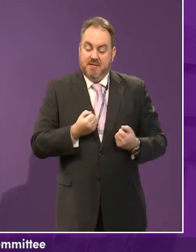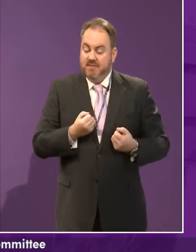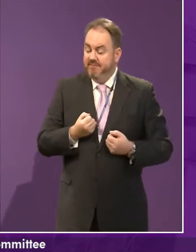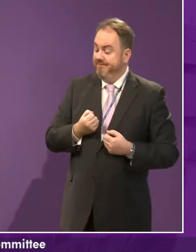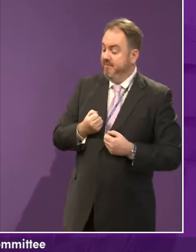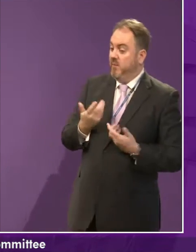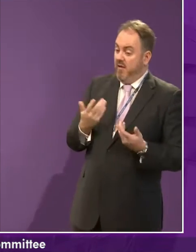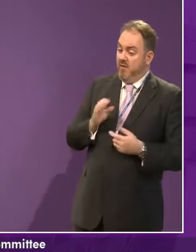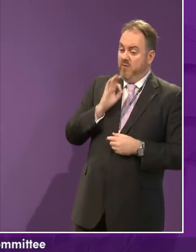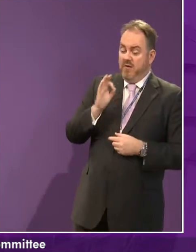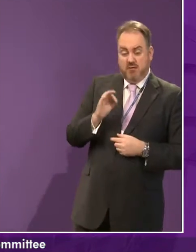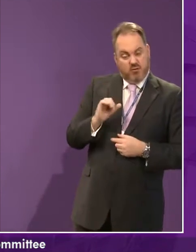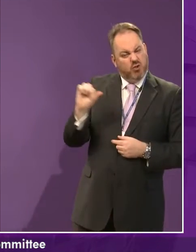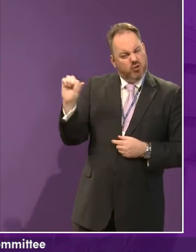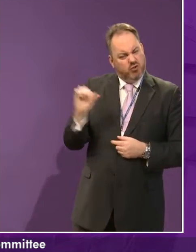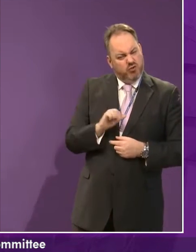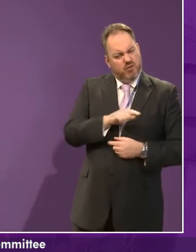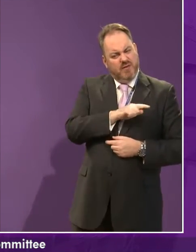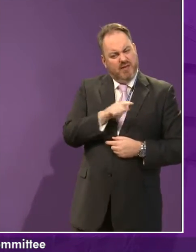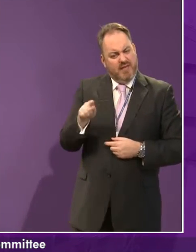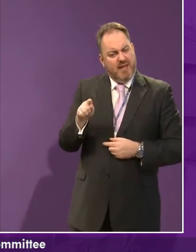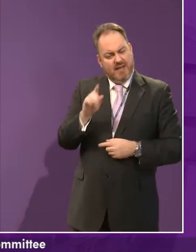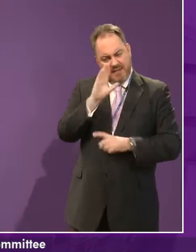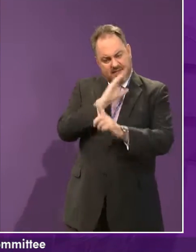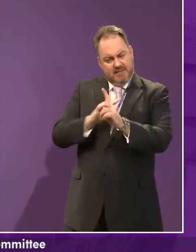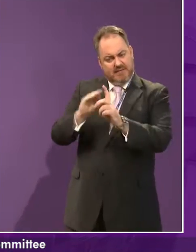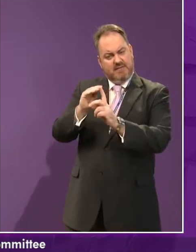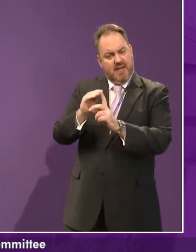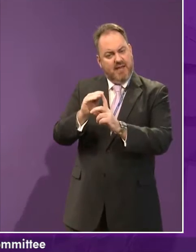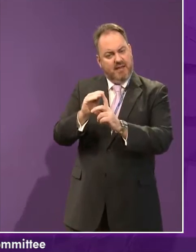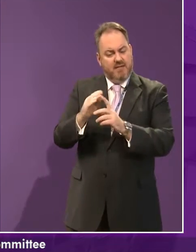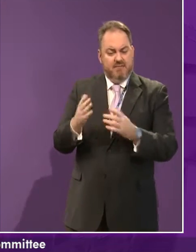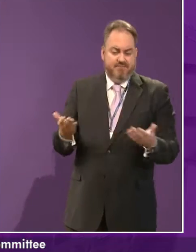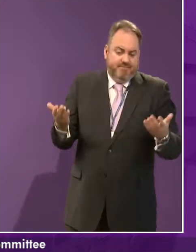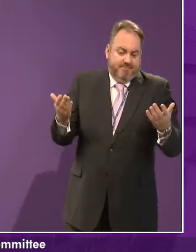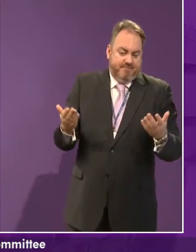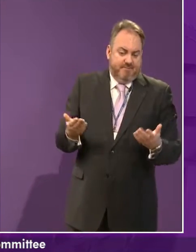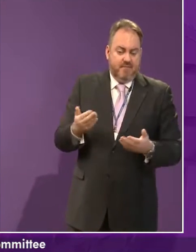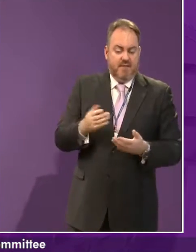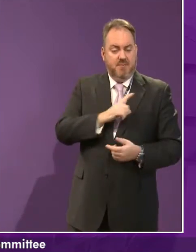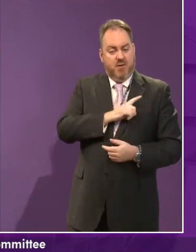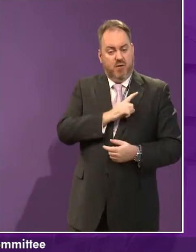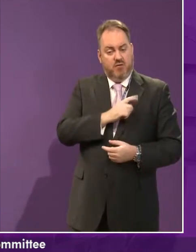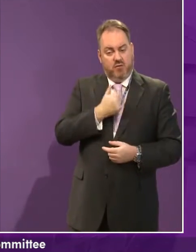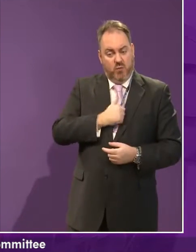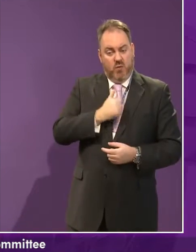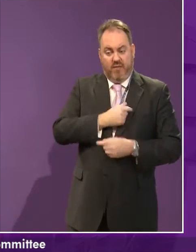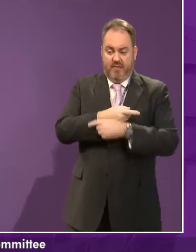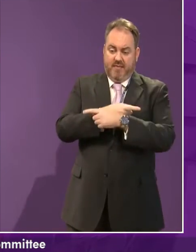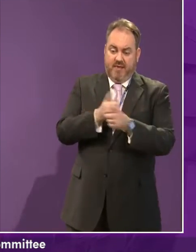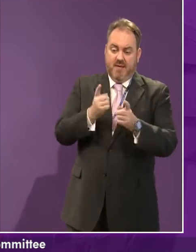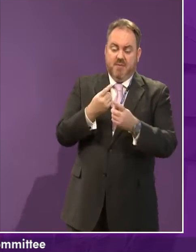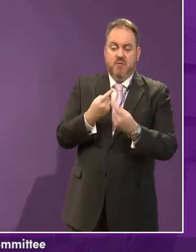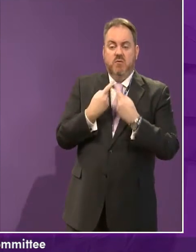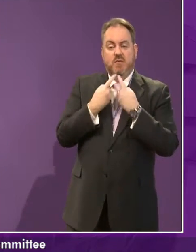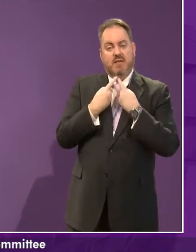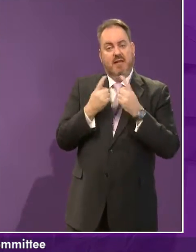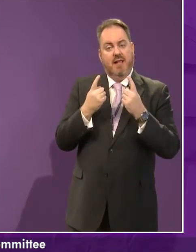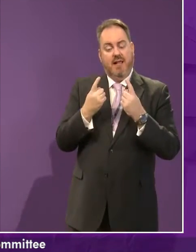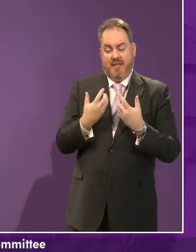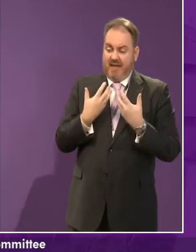it should be something that we should be saying during an interview, that because we're obviously trying to get people to declare disabilities at the